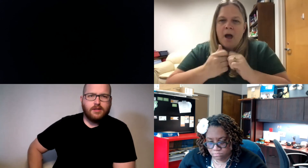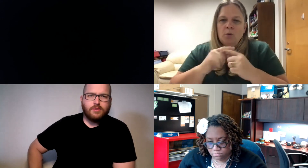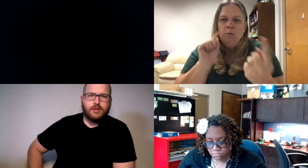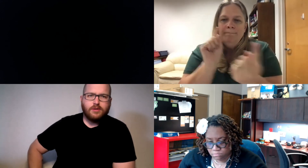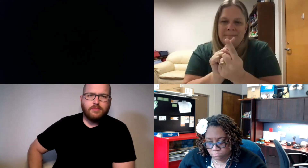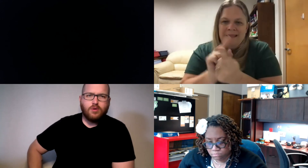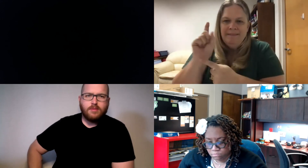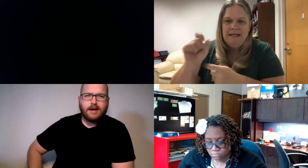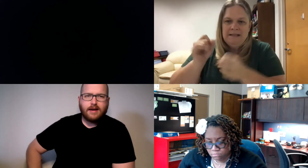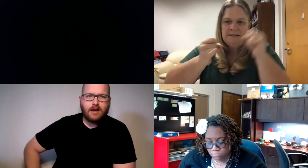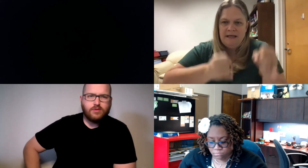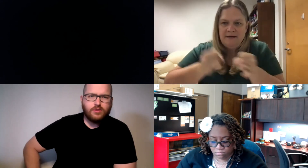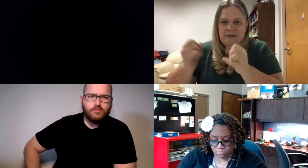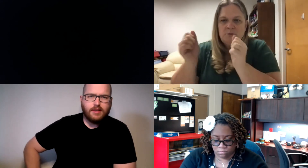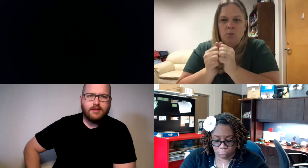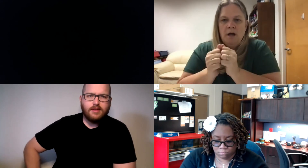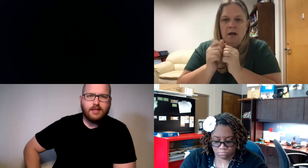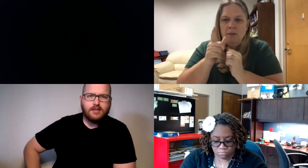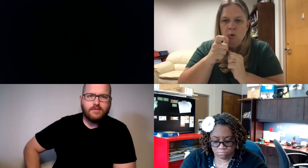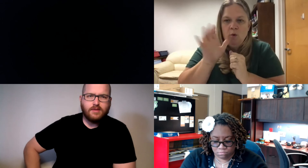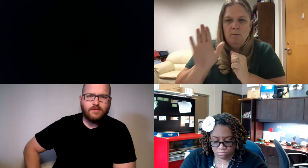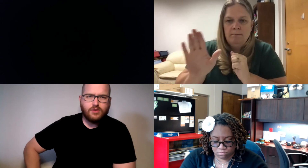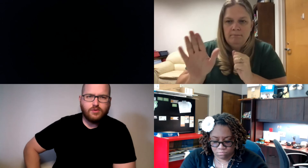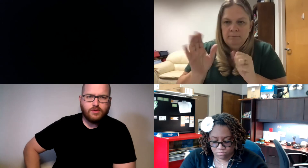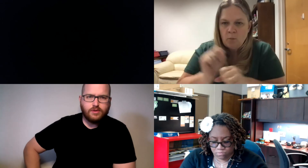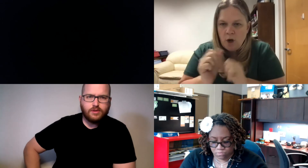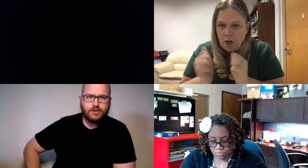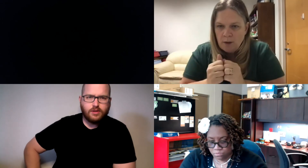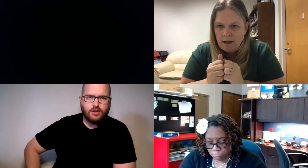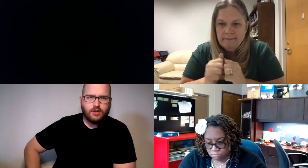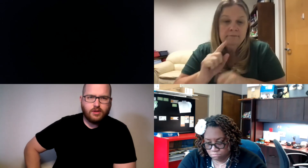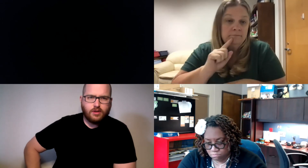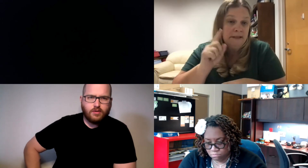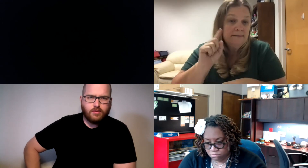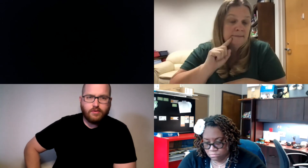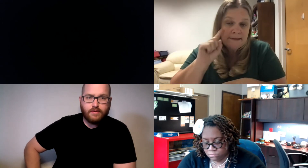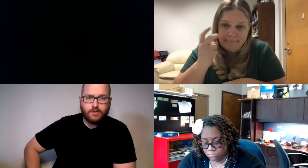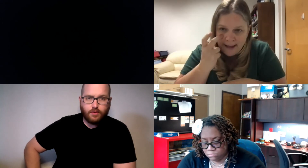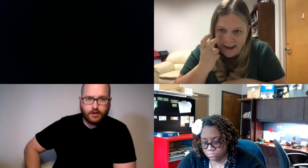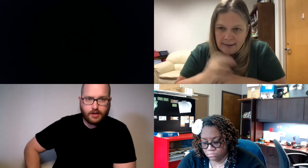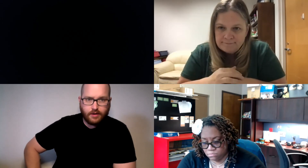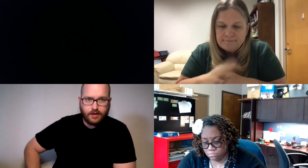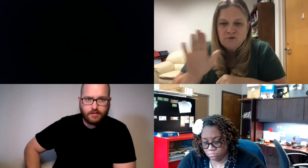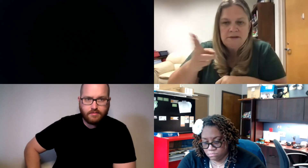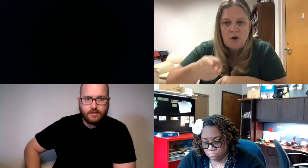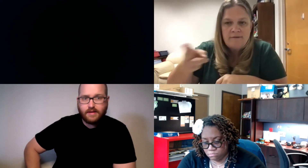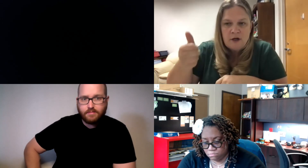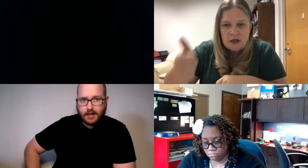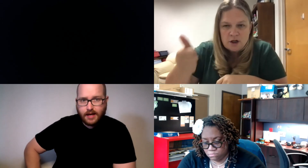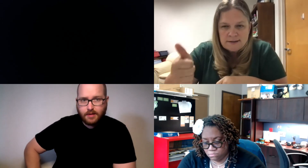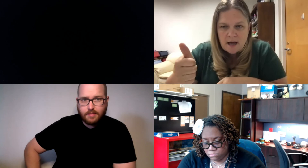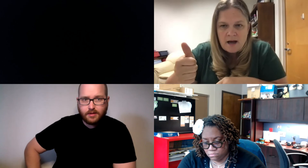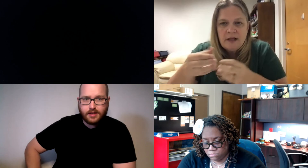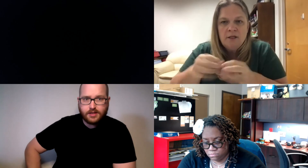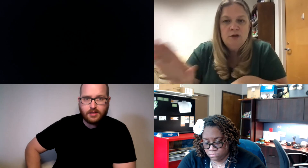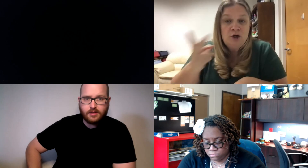They also want to learn more about how to meet the needs of individuals with whoever they're working with, deaf